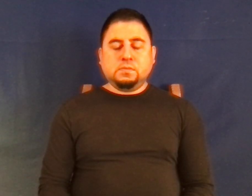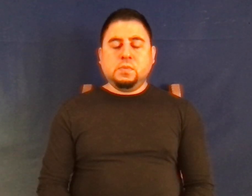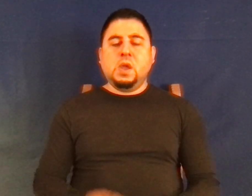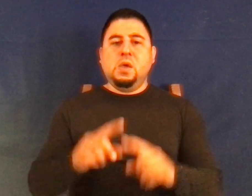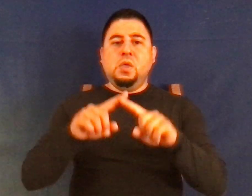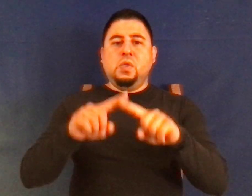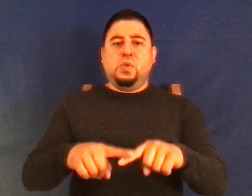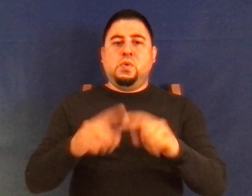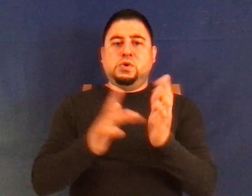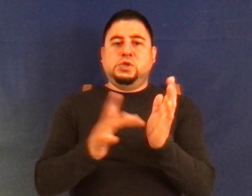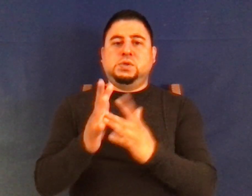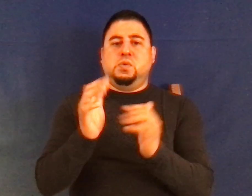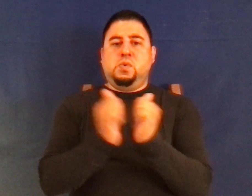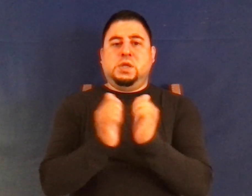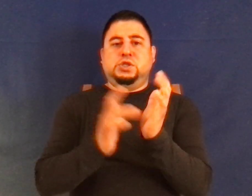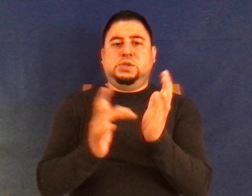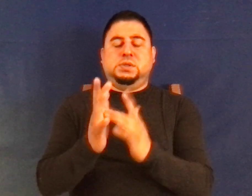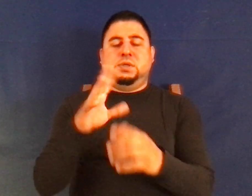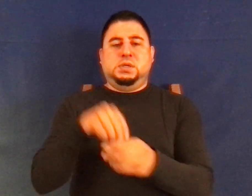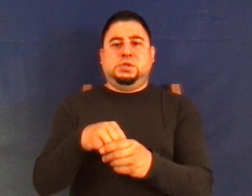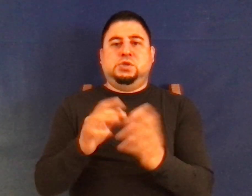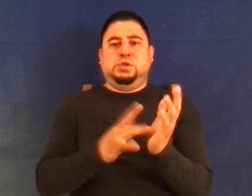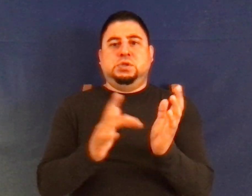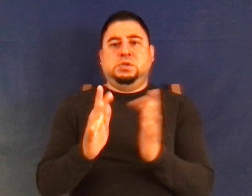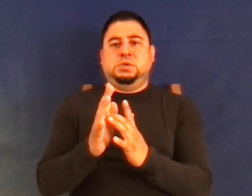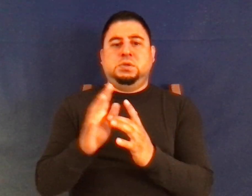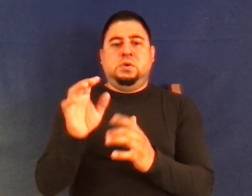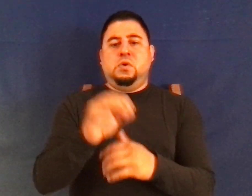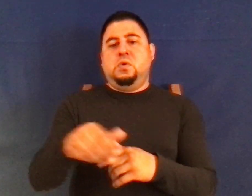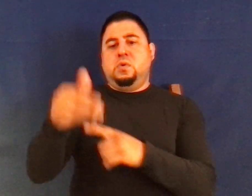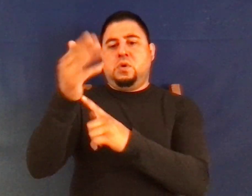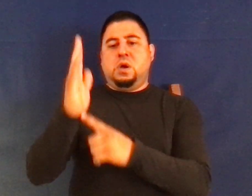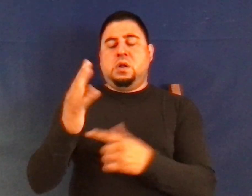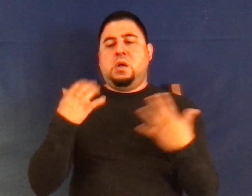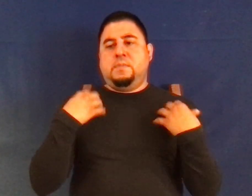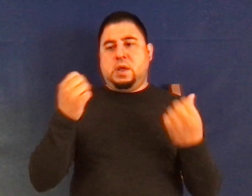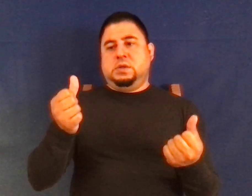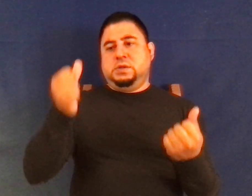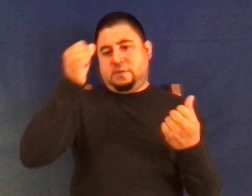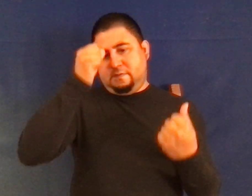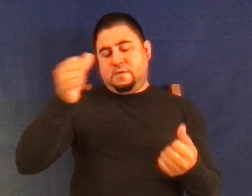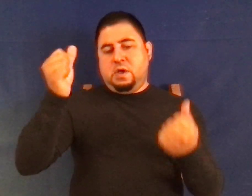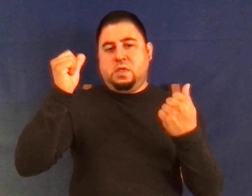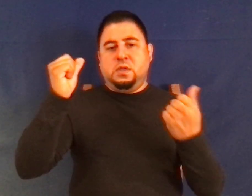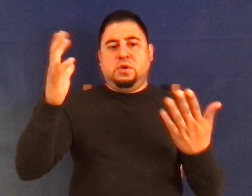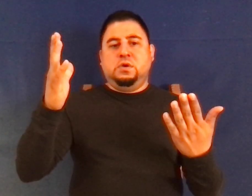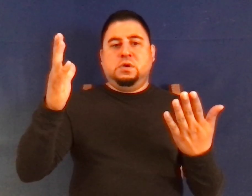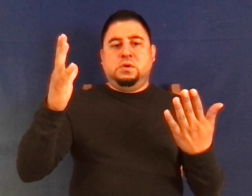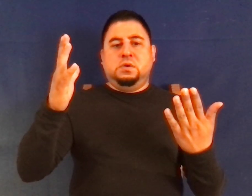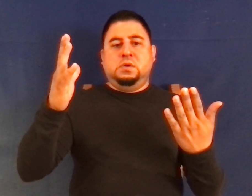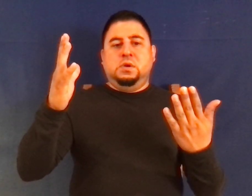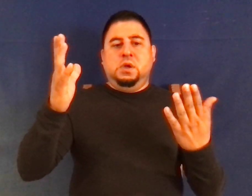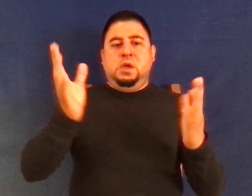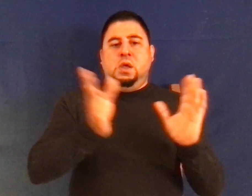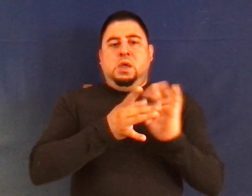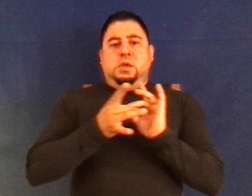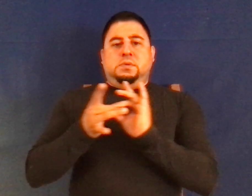Through him and with him and in him, O God, almighty Father, in